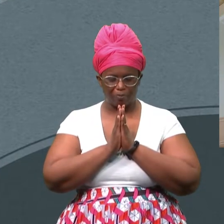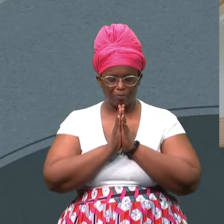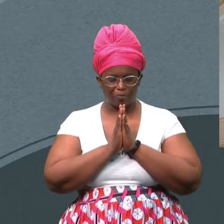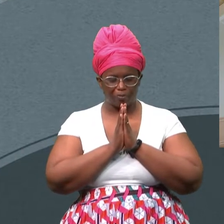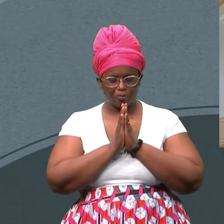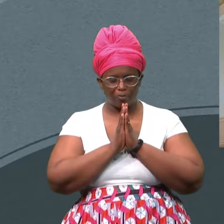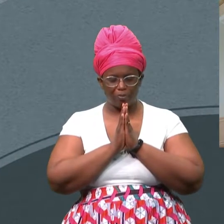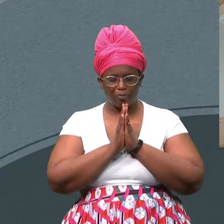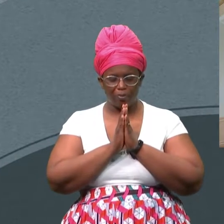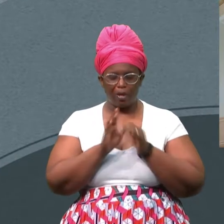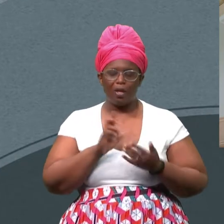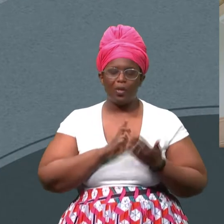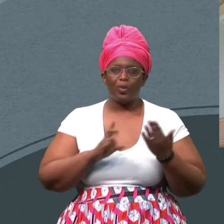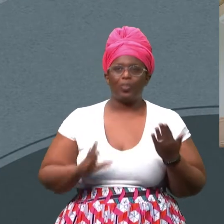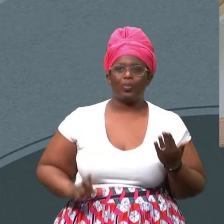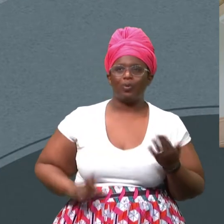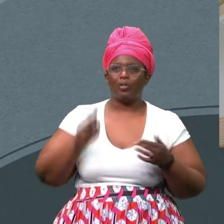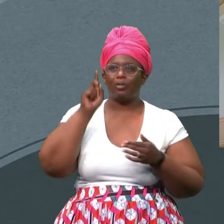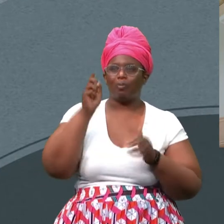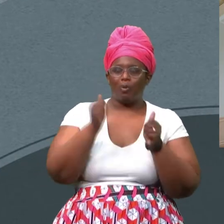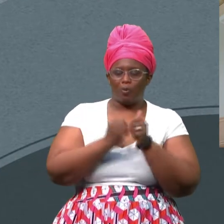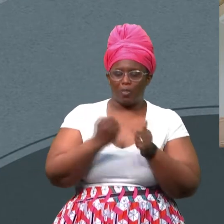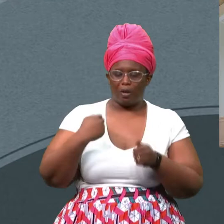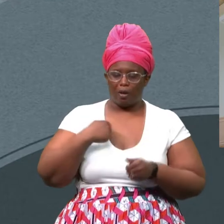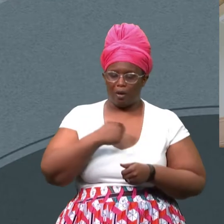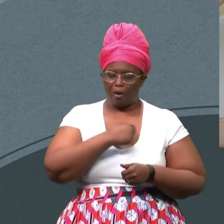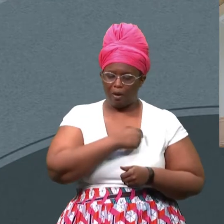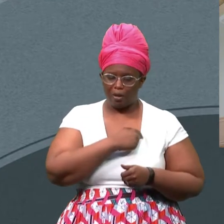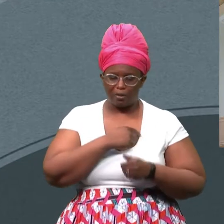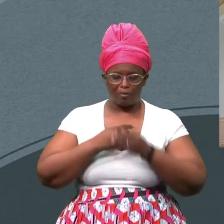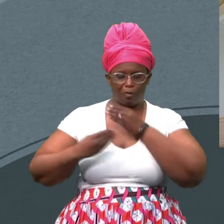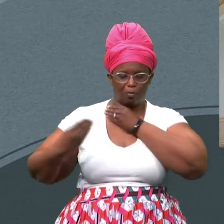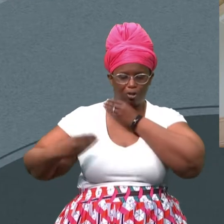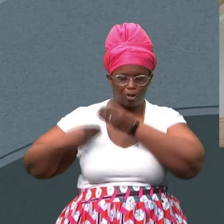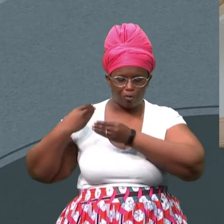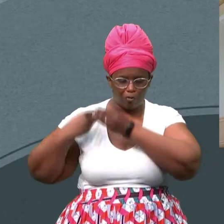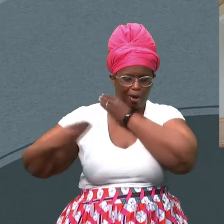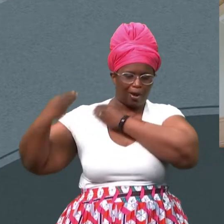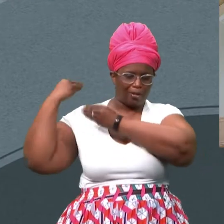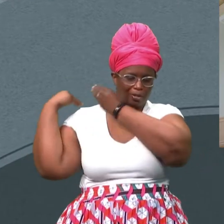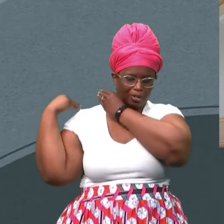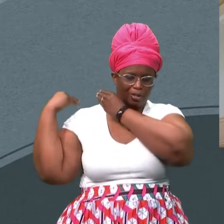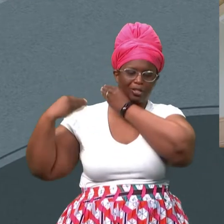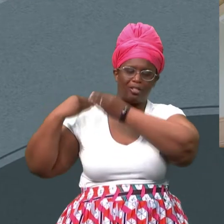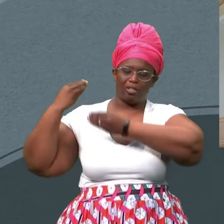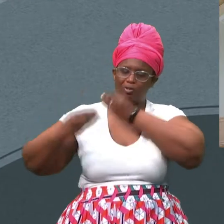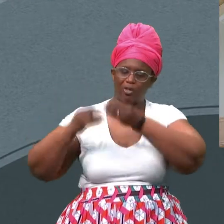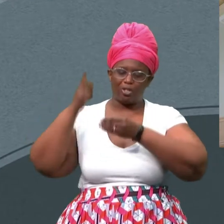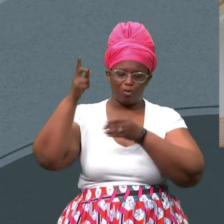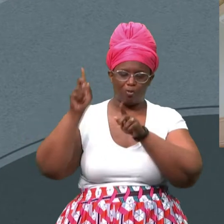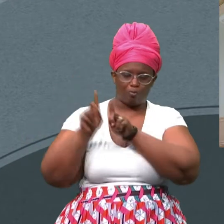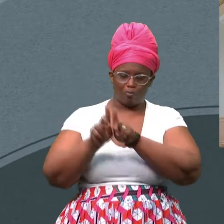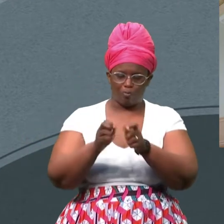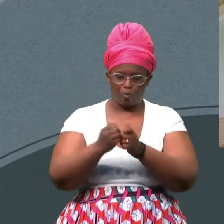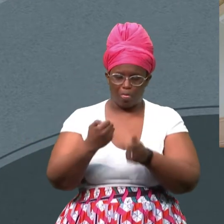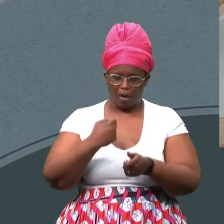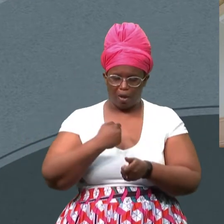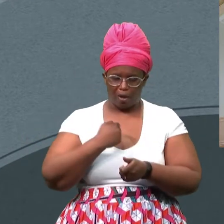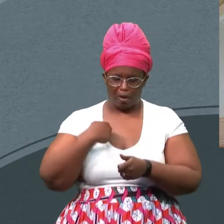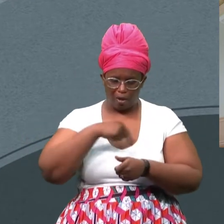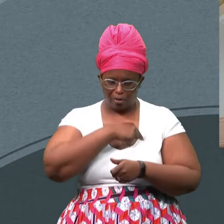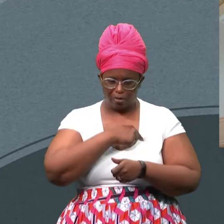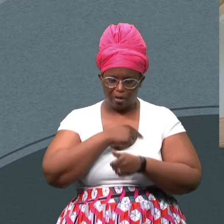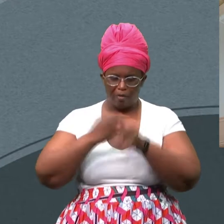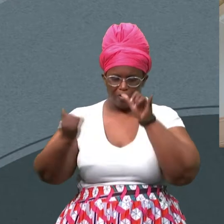family. Lord, you've been our dwelling place in every generation. And from everlasting to everlasting,